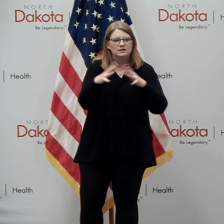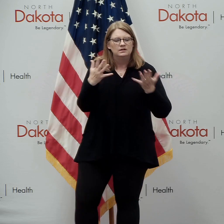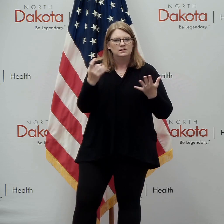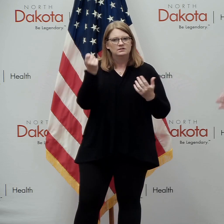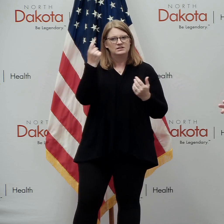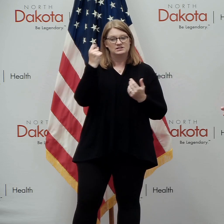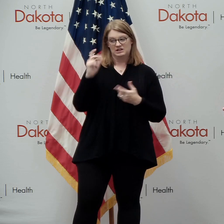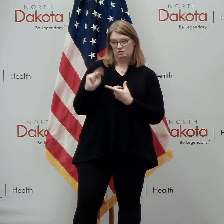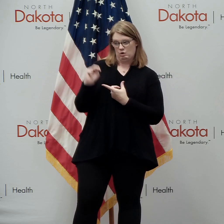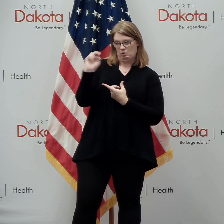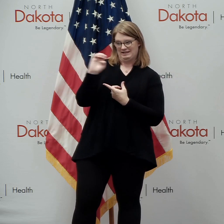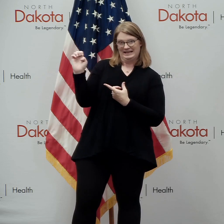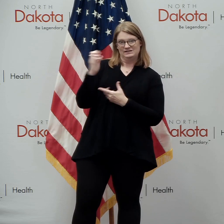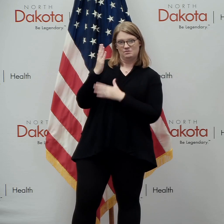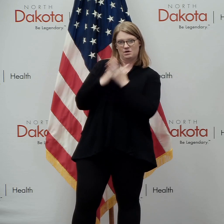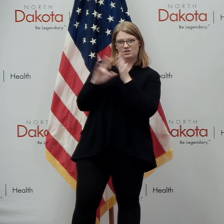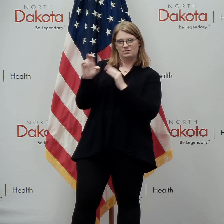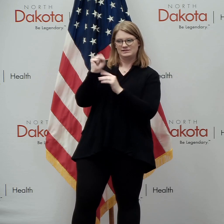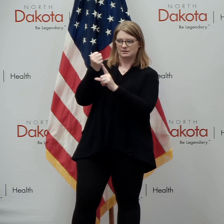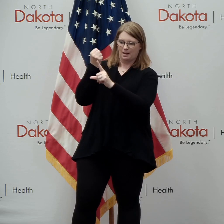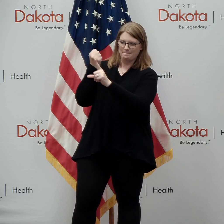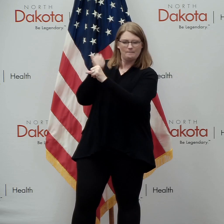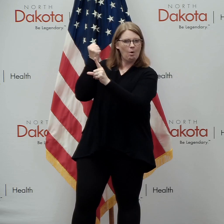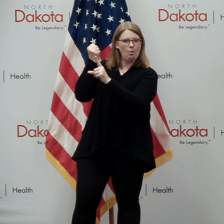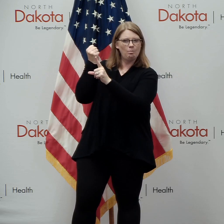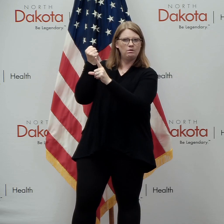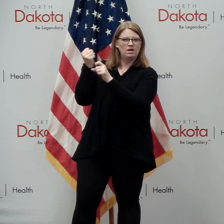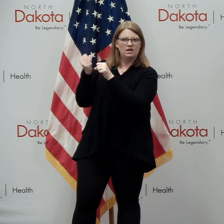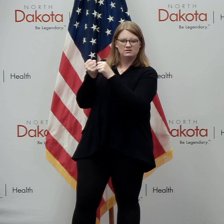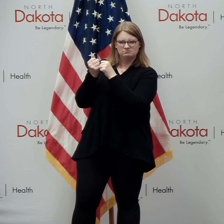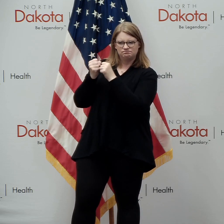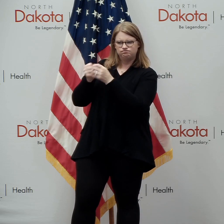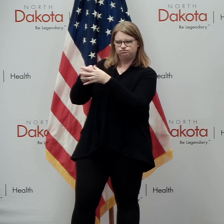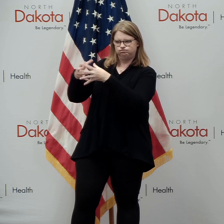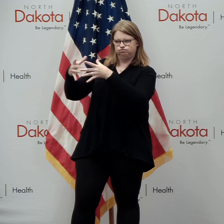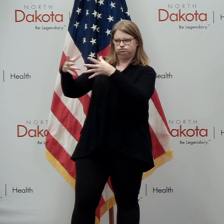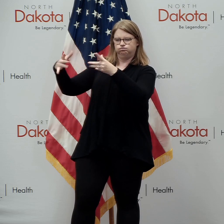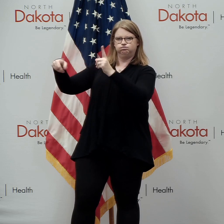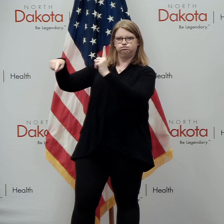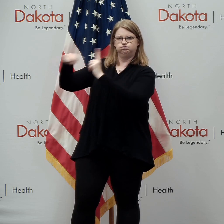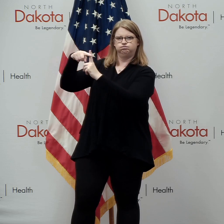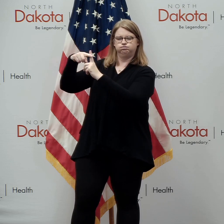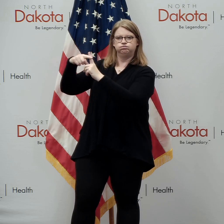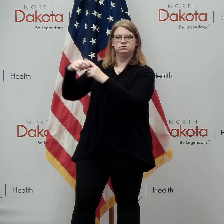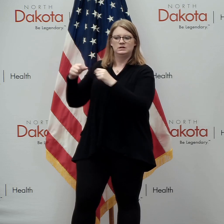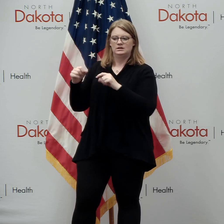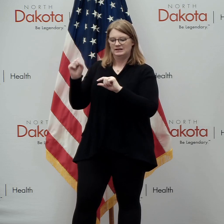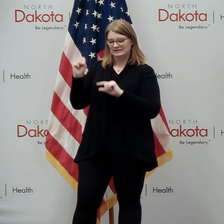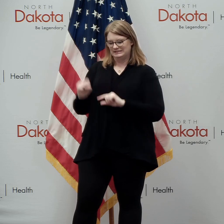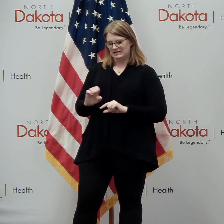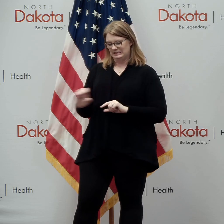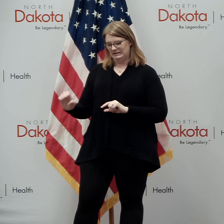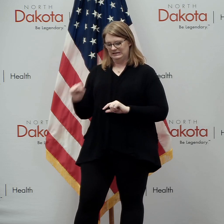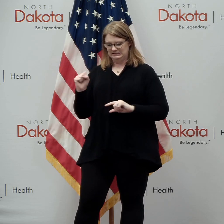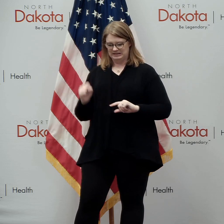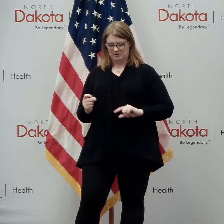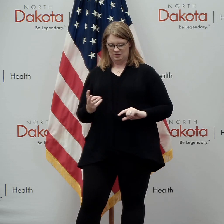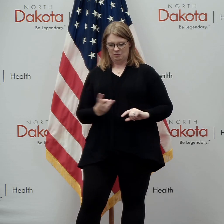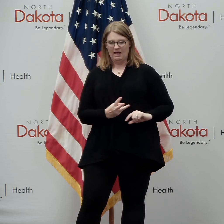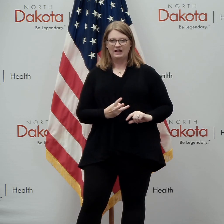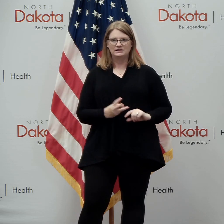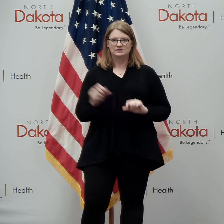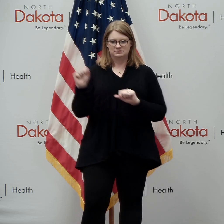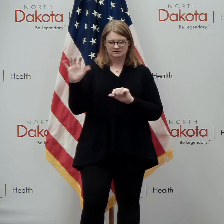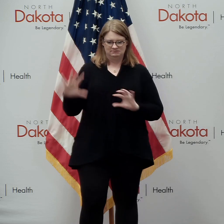the northeastern part of the U.S. really severely. Then it moved to the southeast, then it moved to the southwest. Of course,